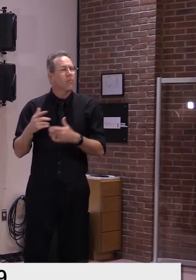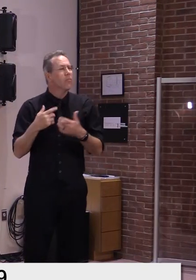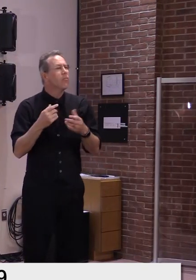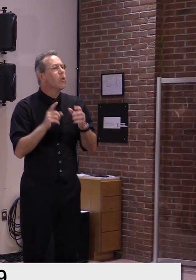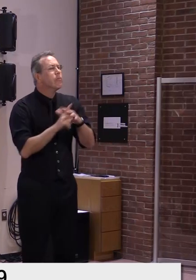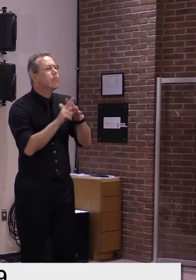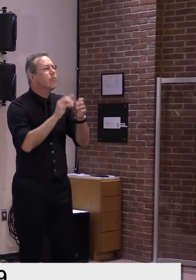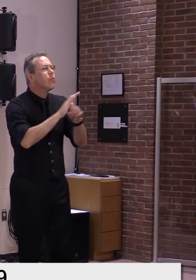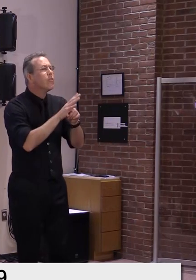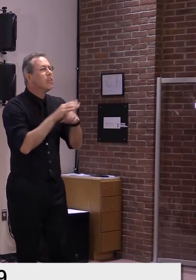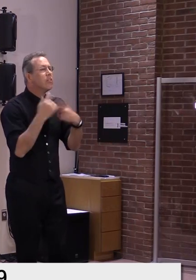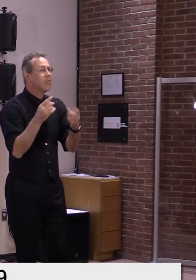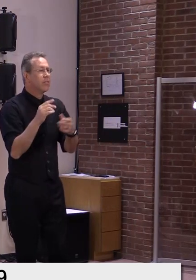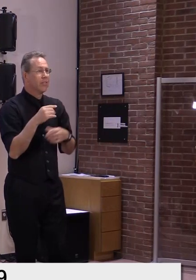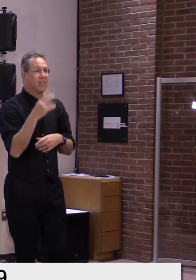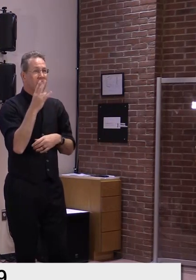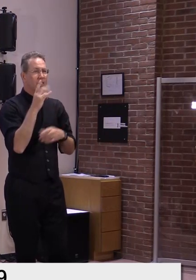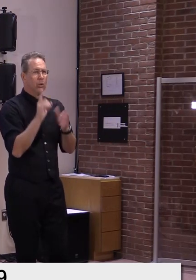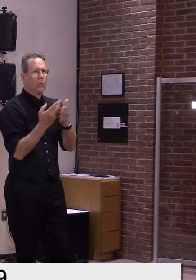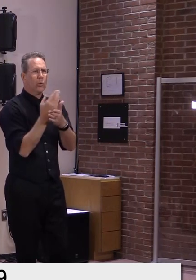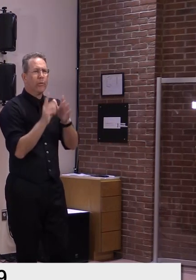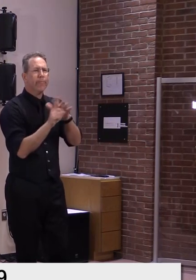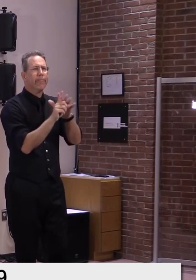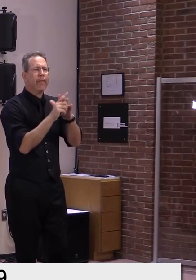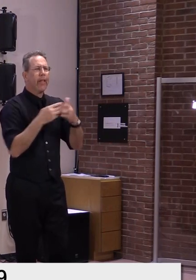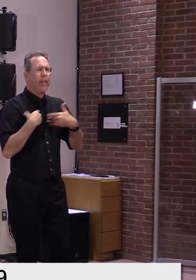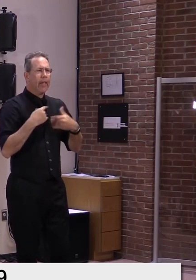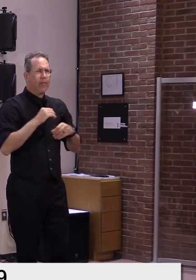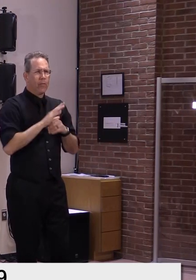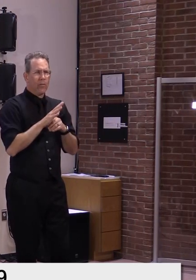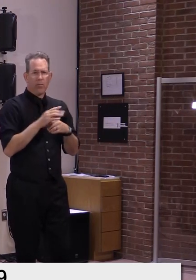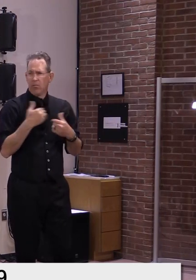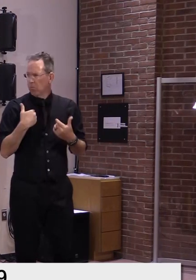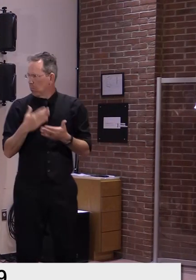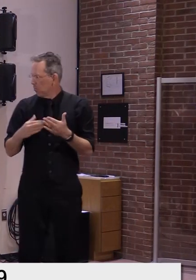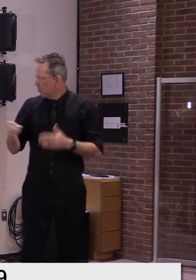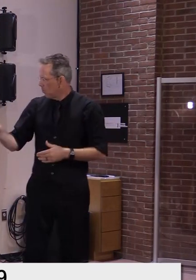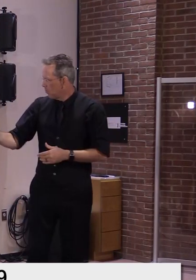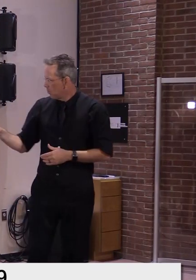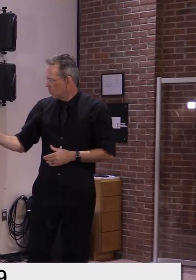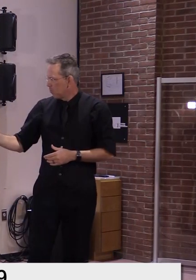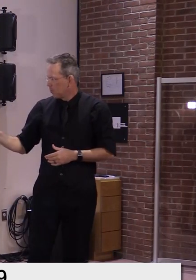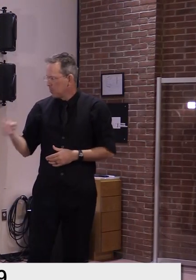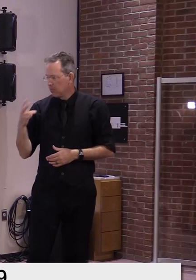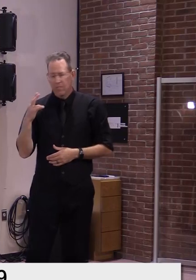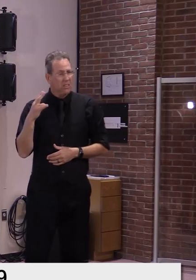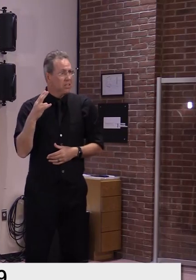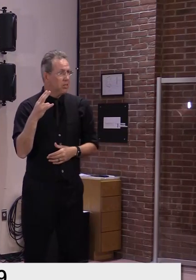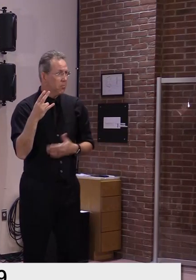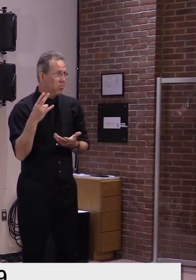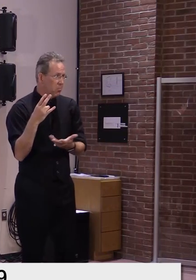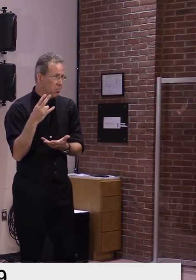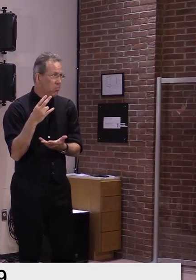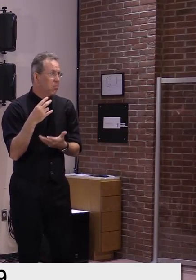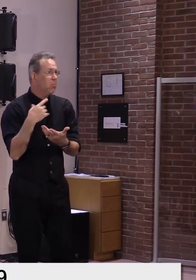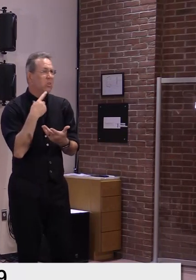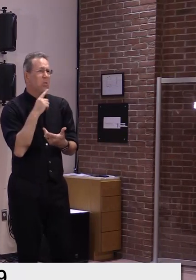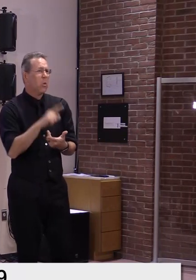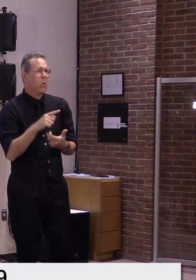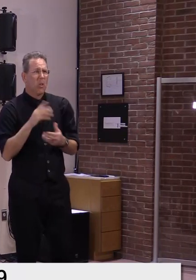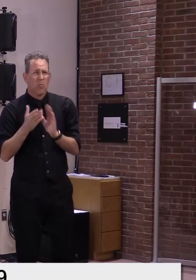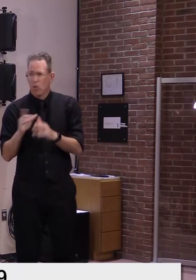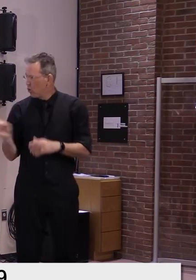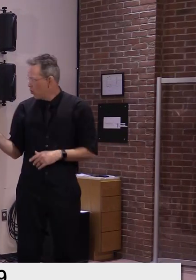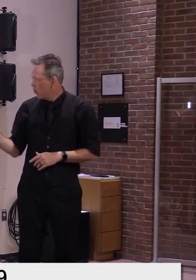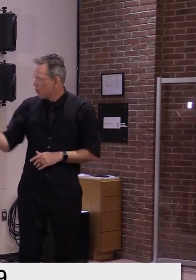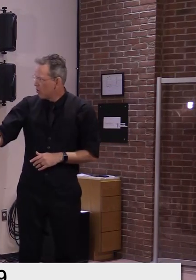through 12 schools, the lowest weekly total absent a school vacation that we have seen since before Thanksgiving of